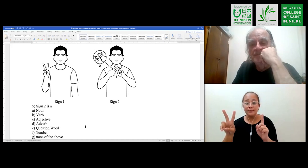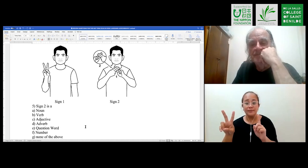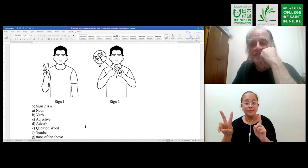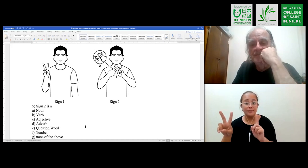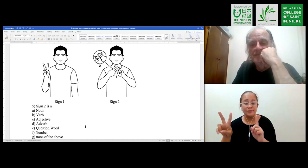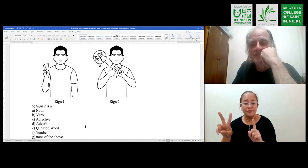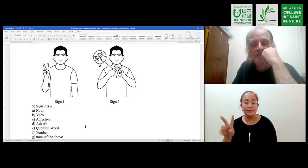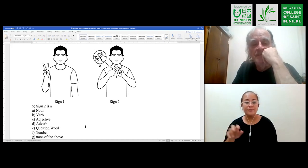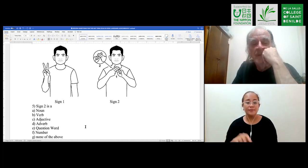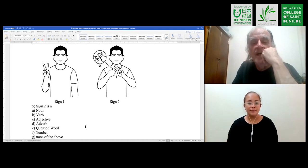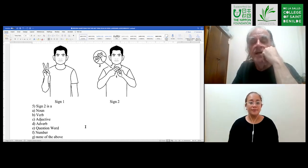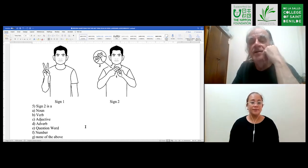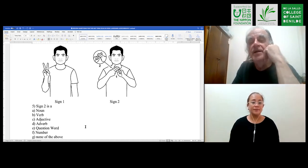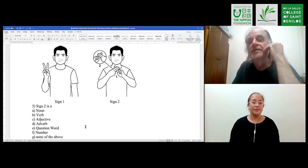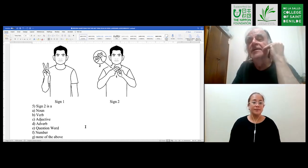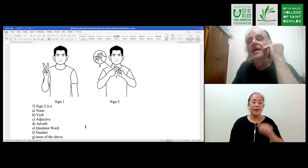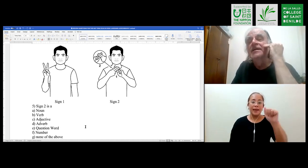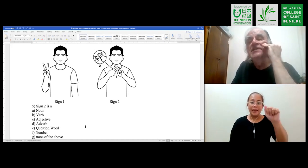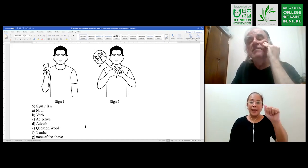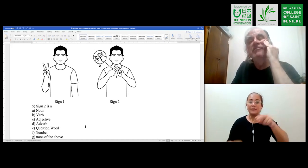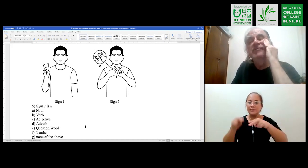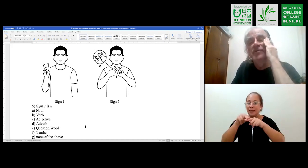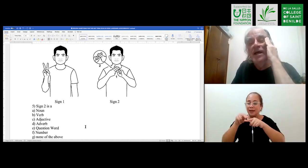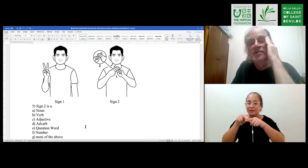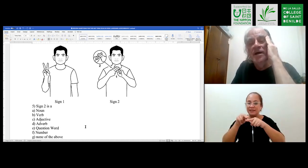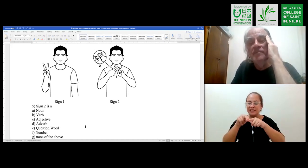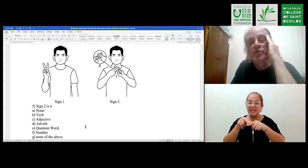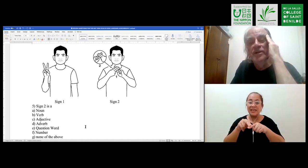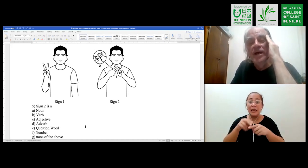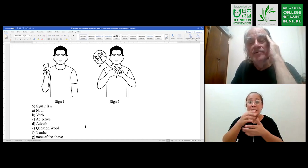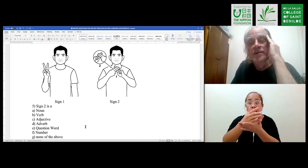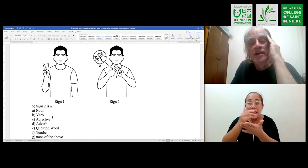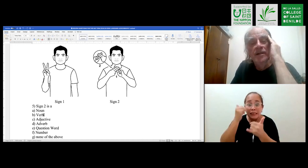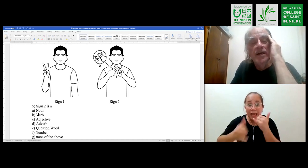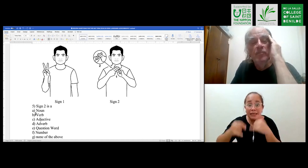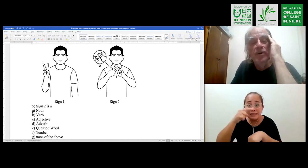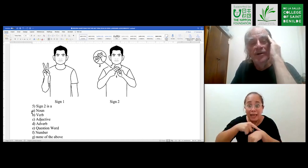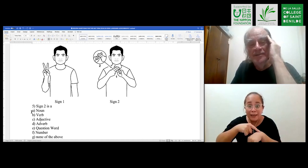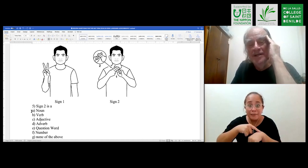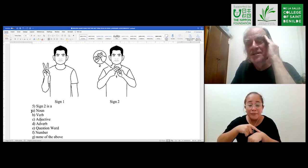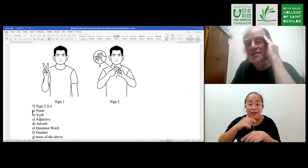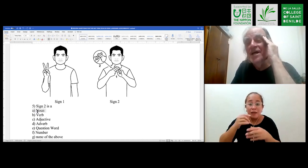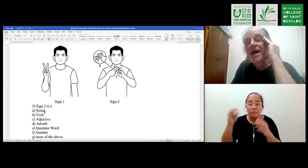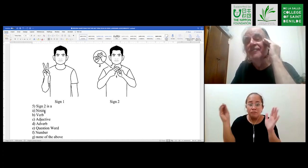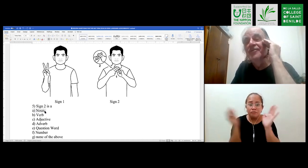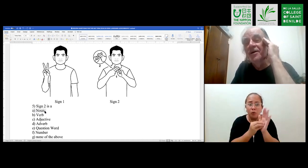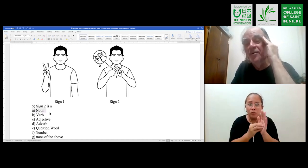A. a noun. Some of you last time put down number. It's a sign for number,